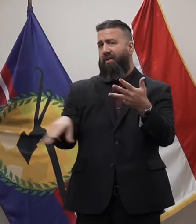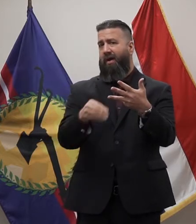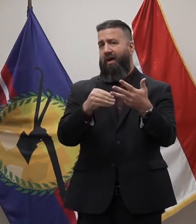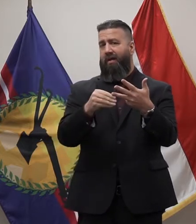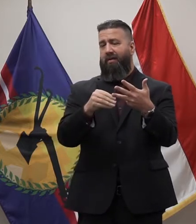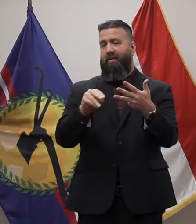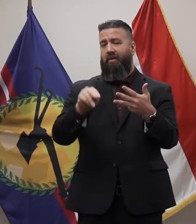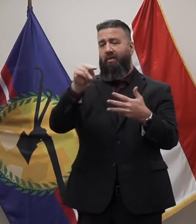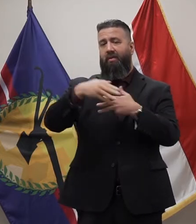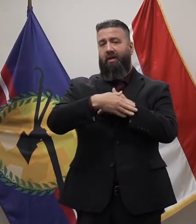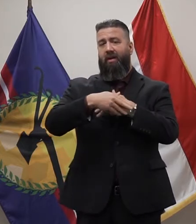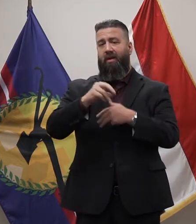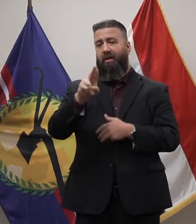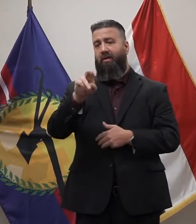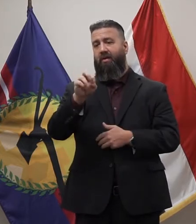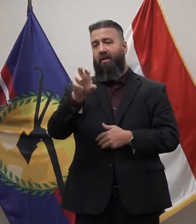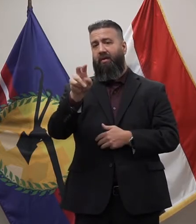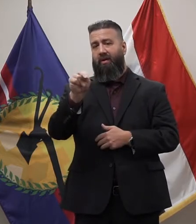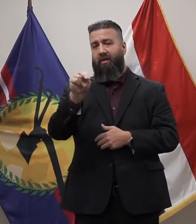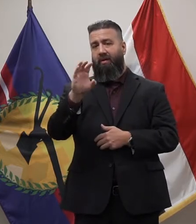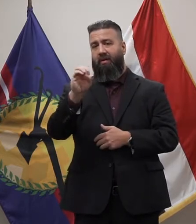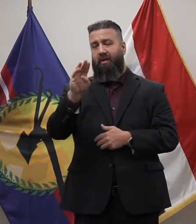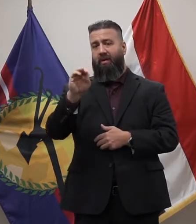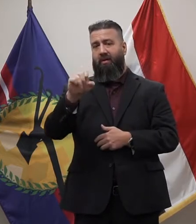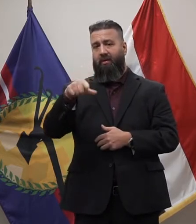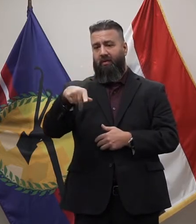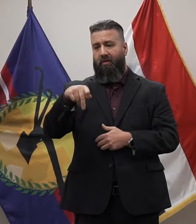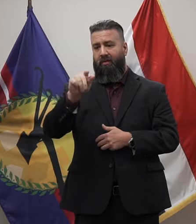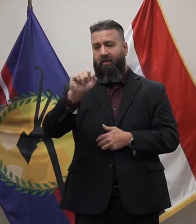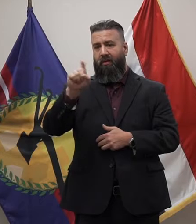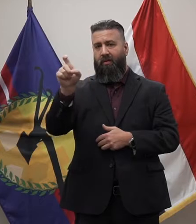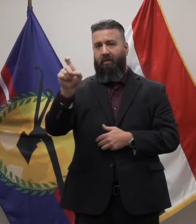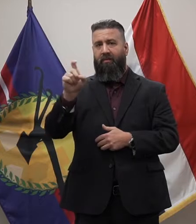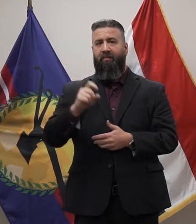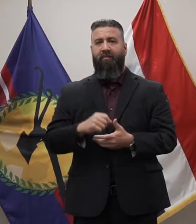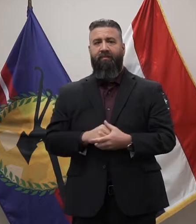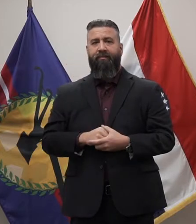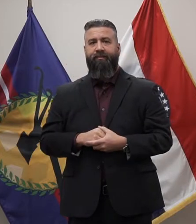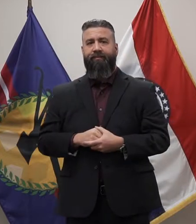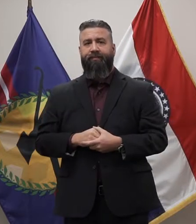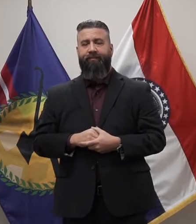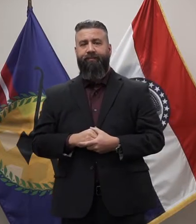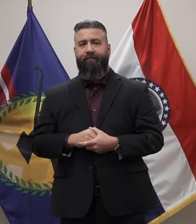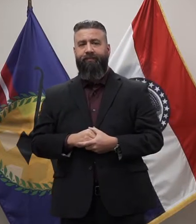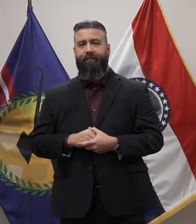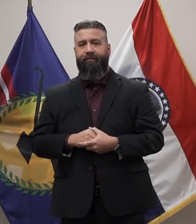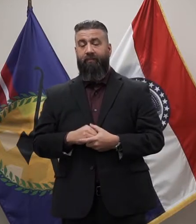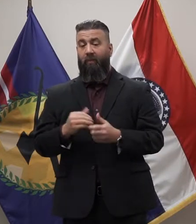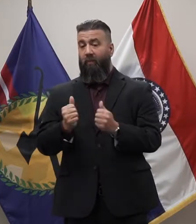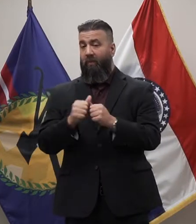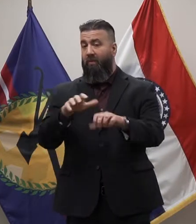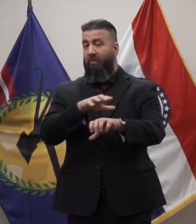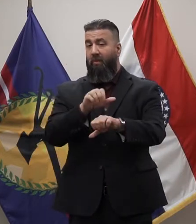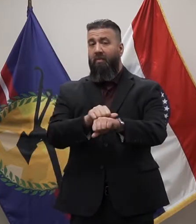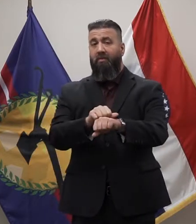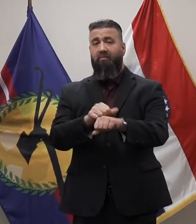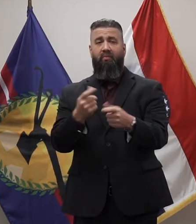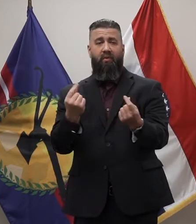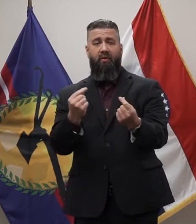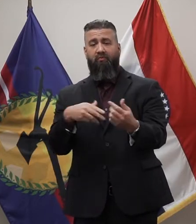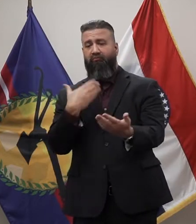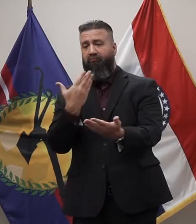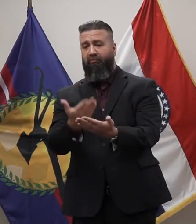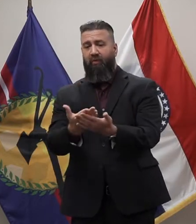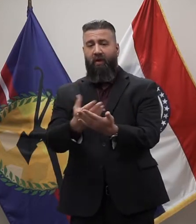Complex. With appointment in hand, pull into the testing line at the location you selected, and a health department employee will